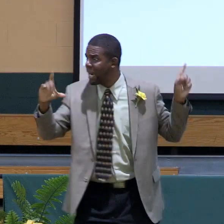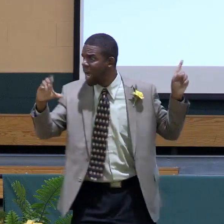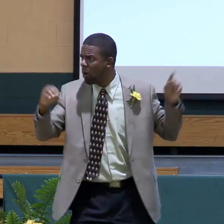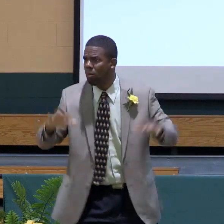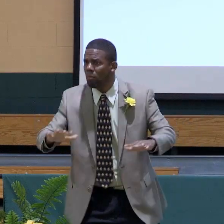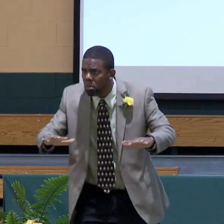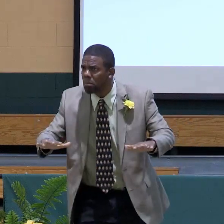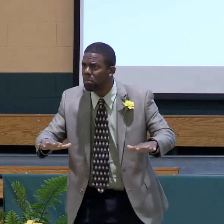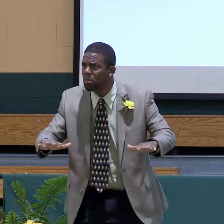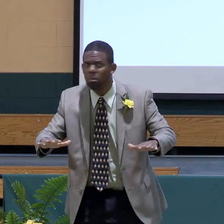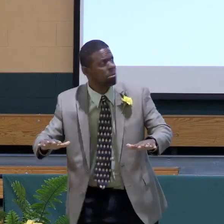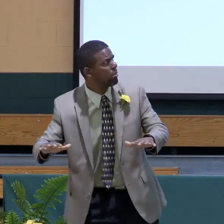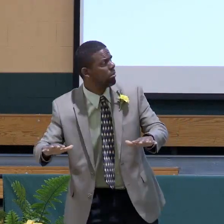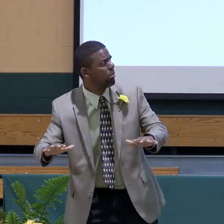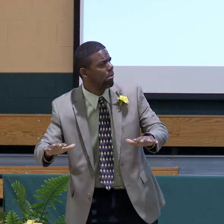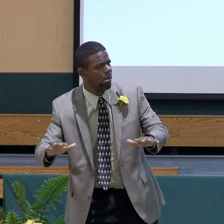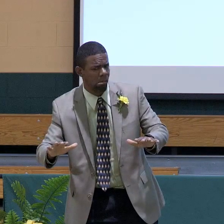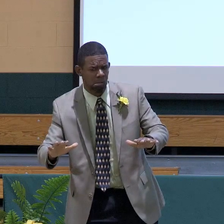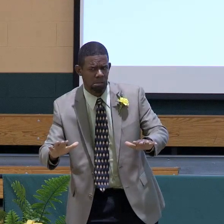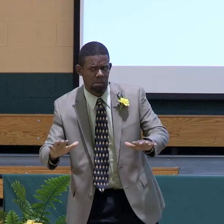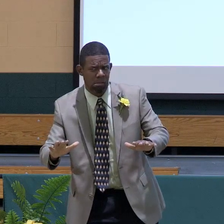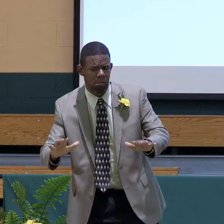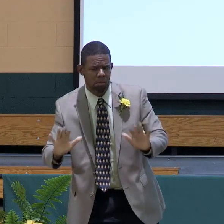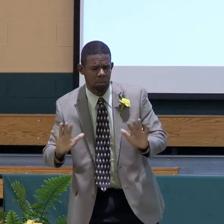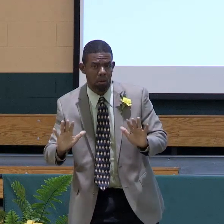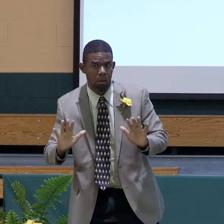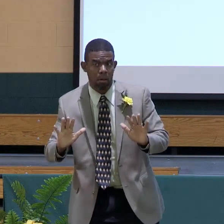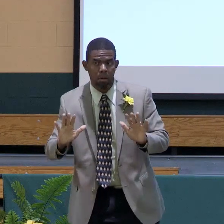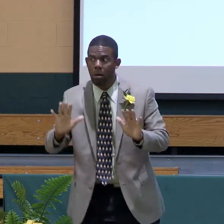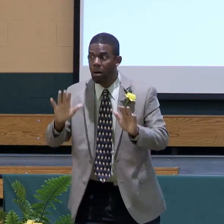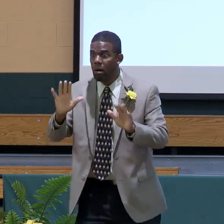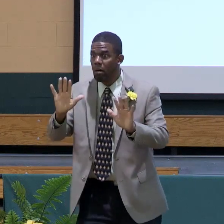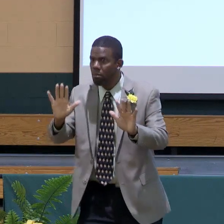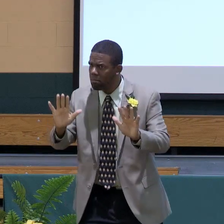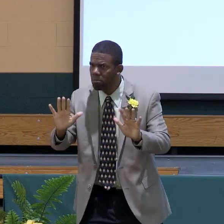And Cleo said, "Huh?"